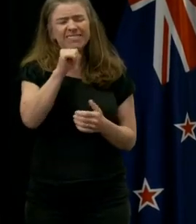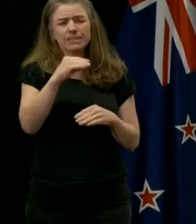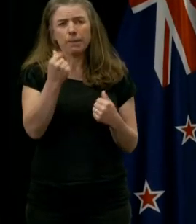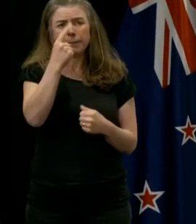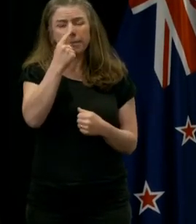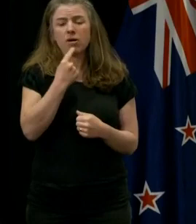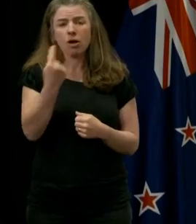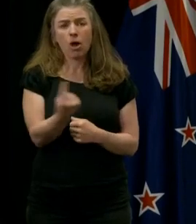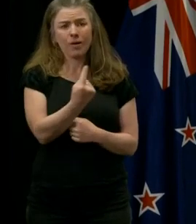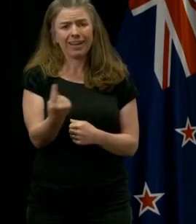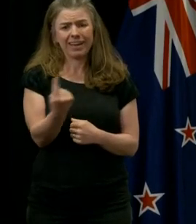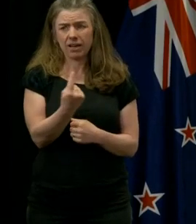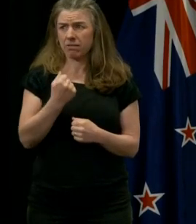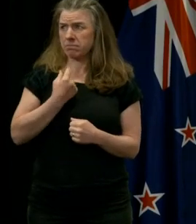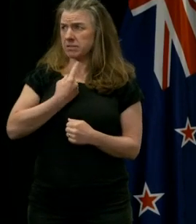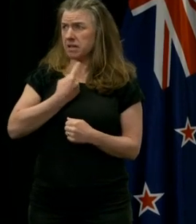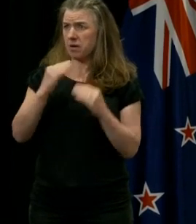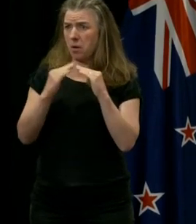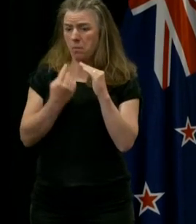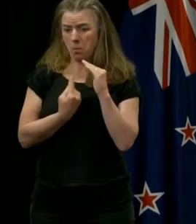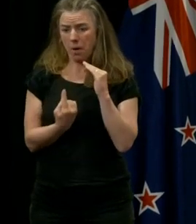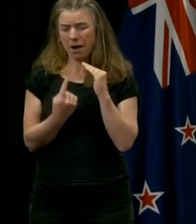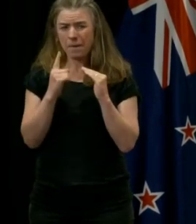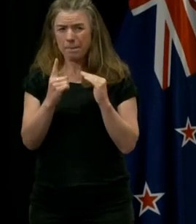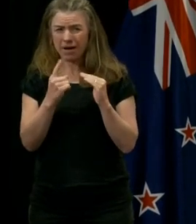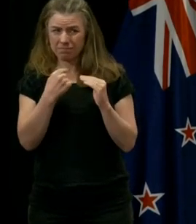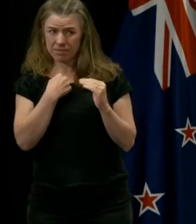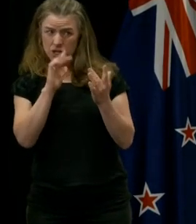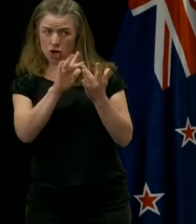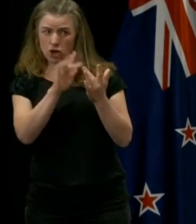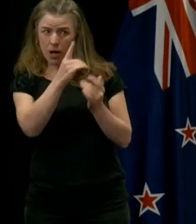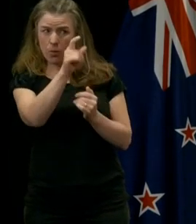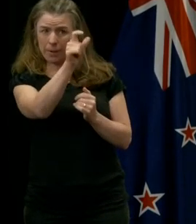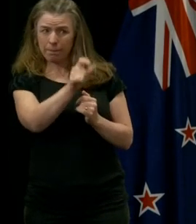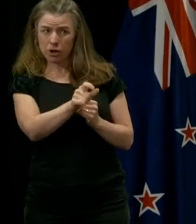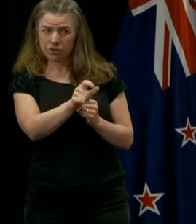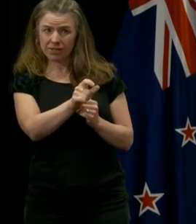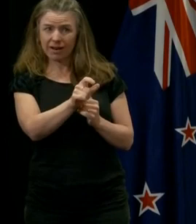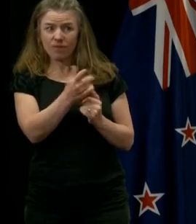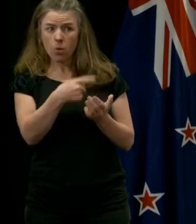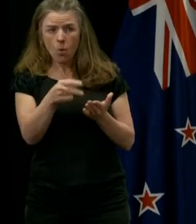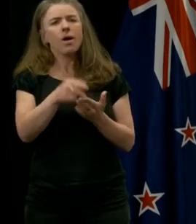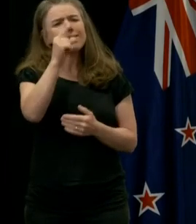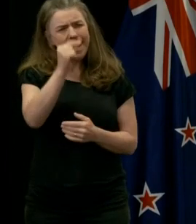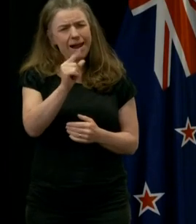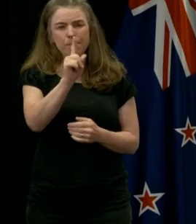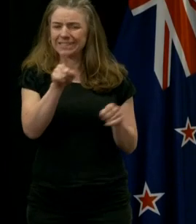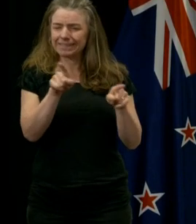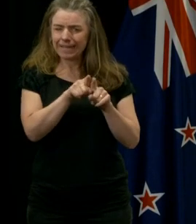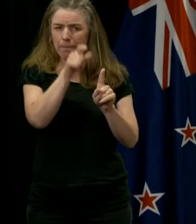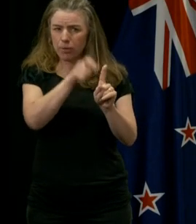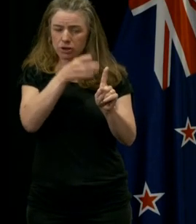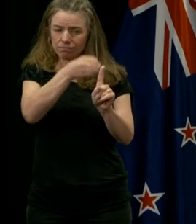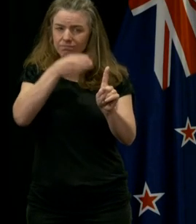if you live alone, but you have one person you have contact with, it needs to be just that, a person you stay faithful